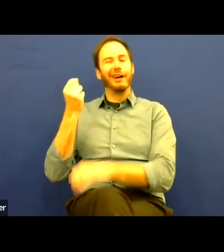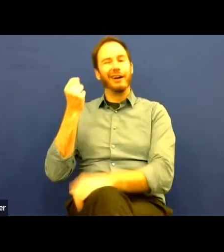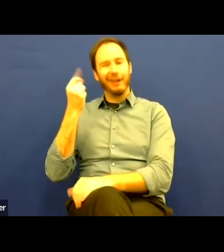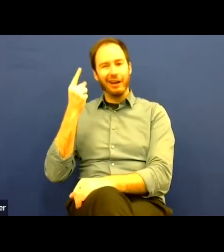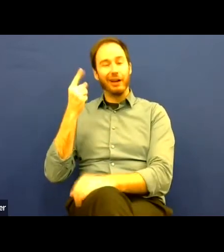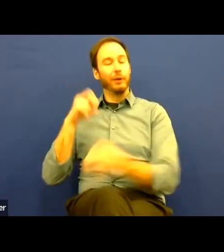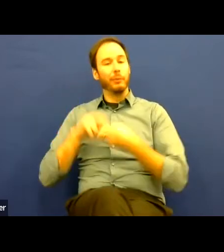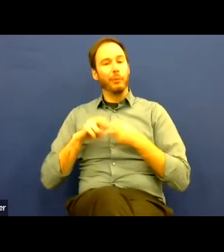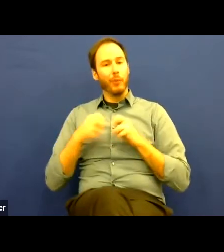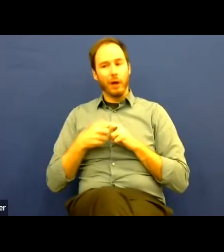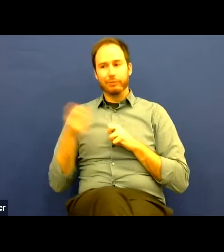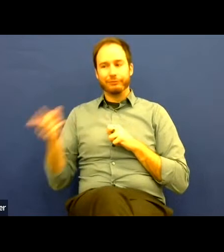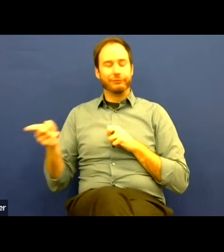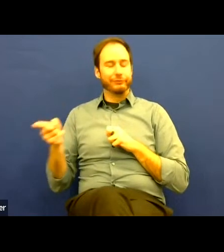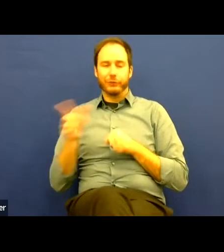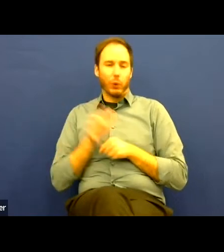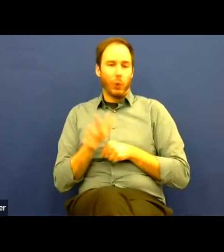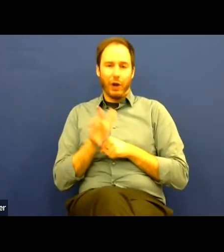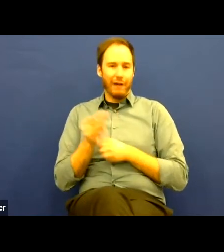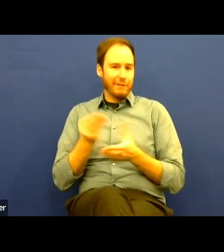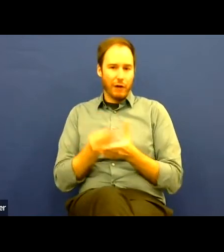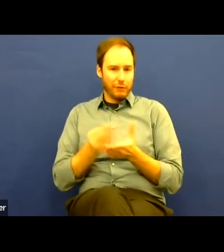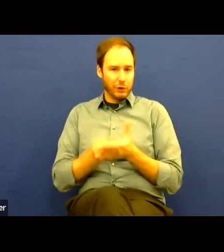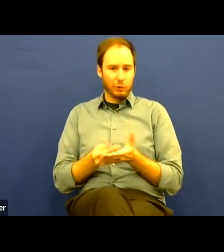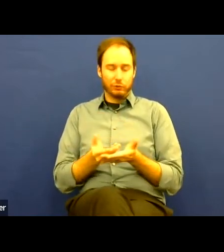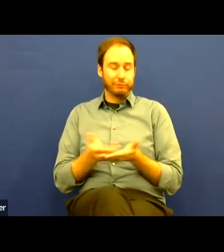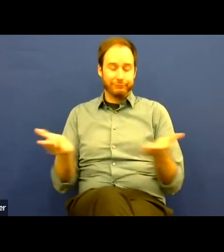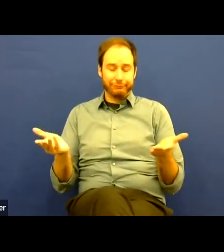the problem is that they don't have the revenues right now.